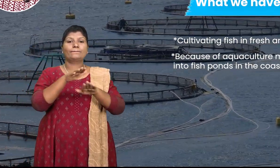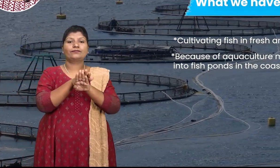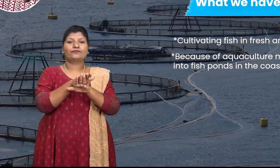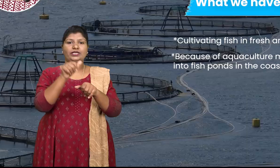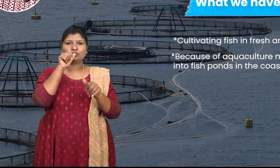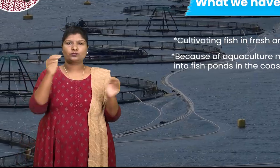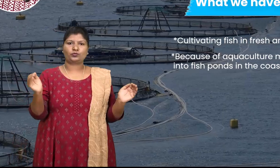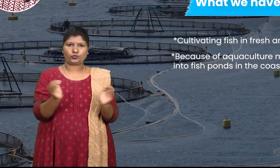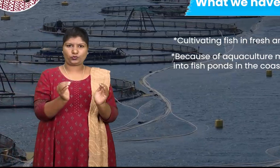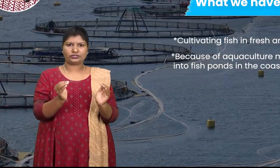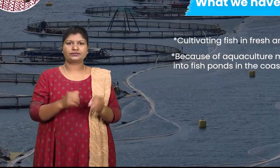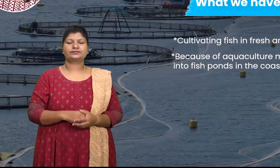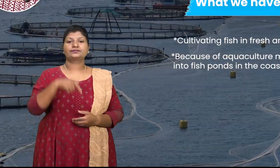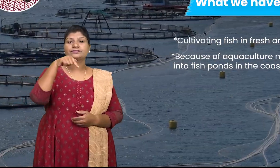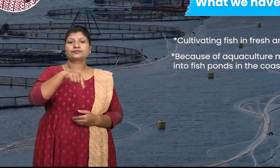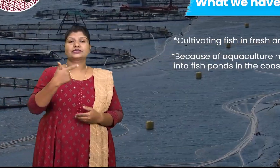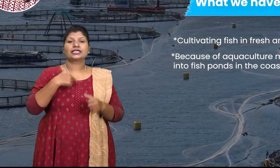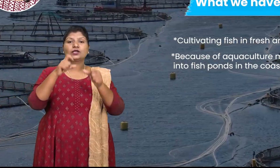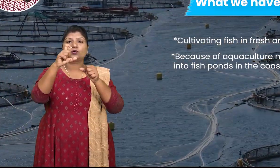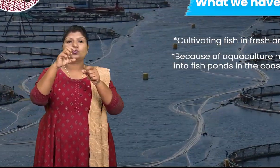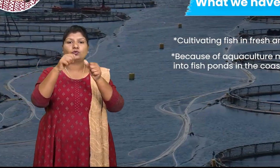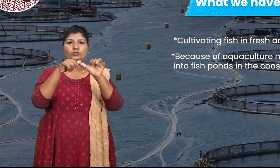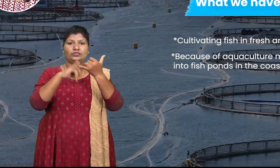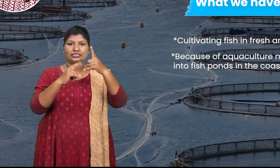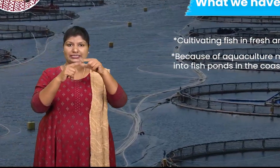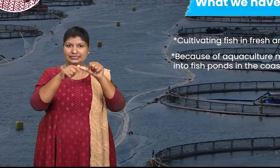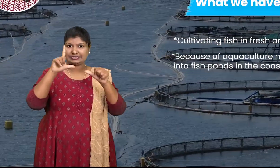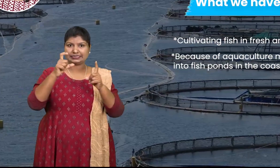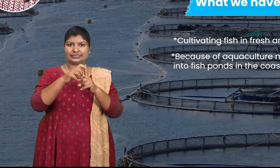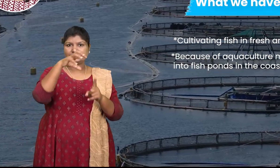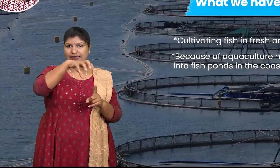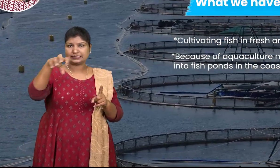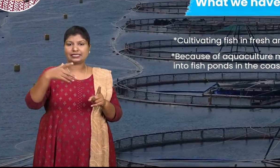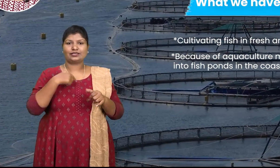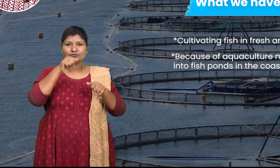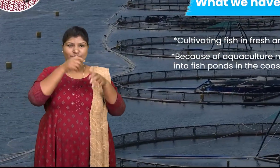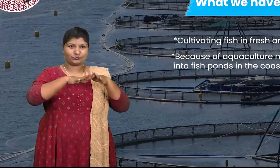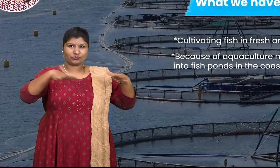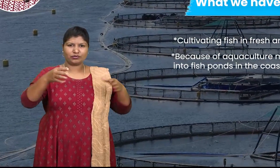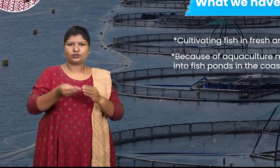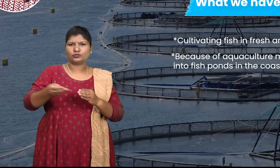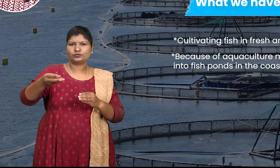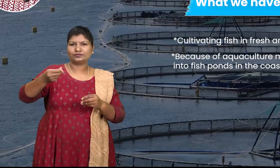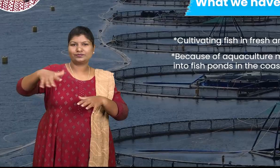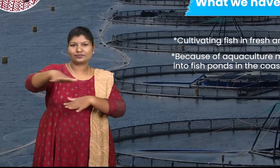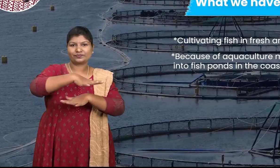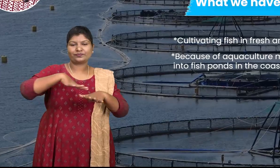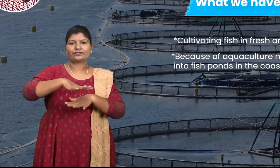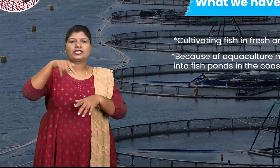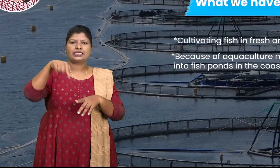ponds in the coastal districts of Andhra Pradesh.